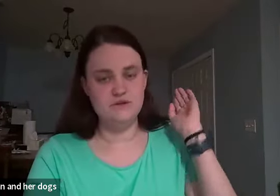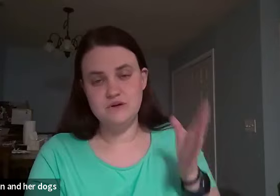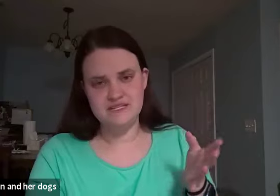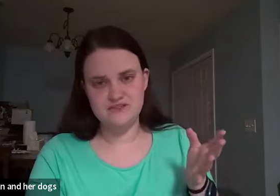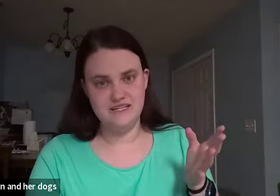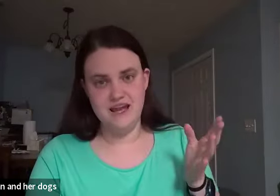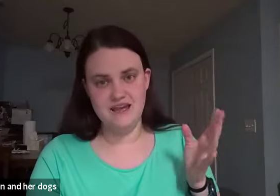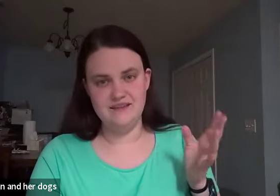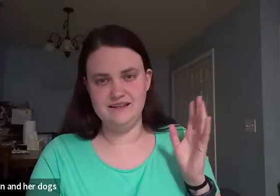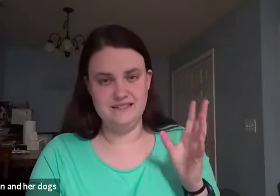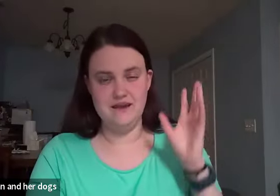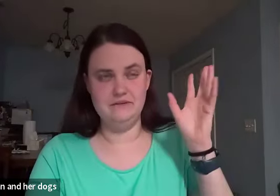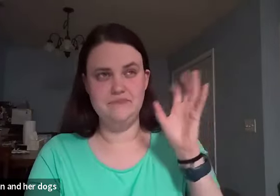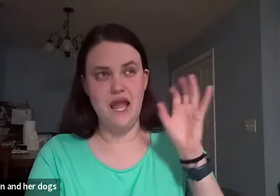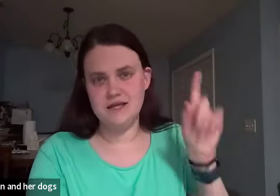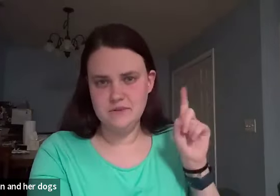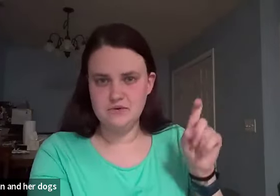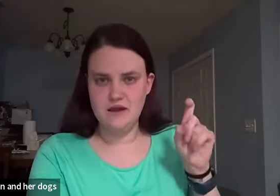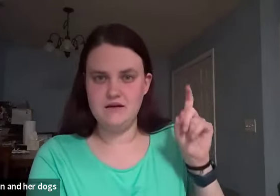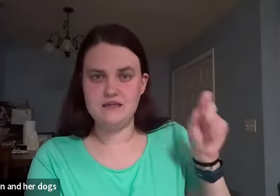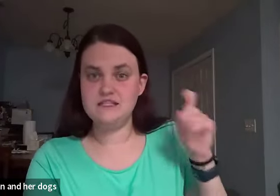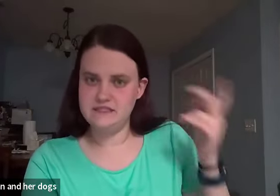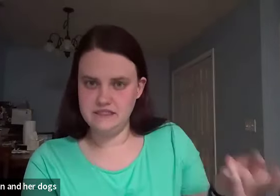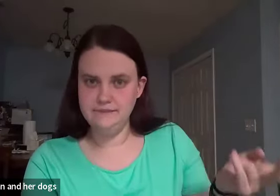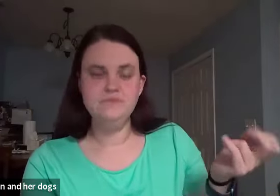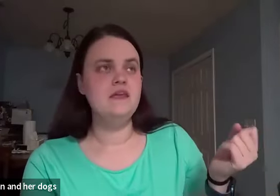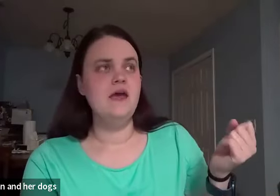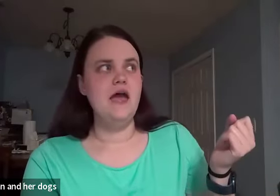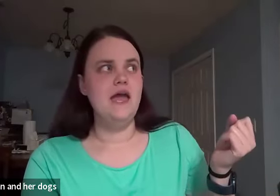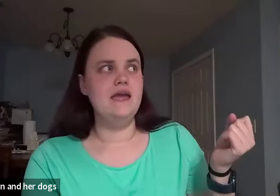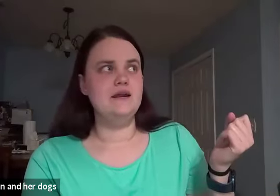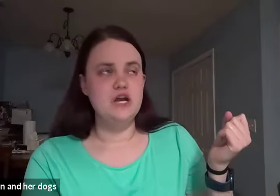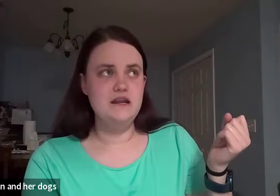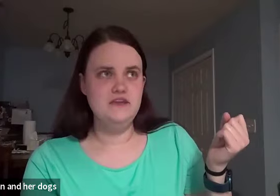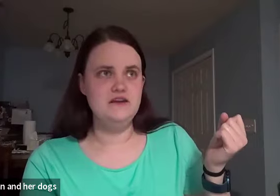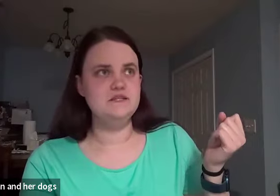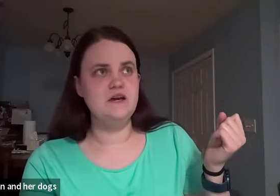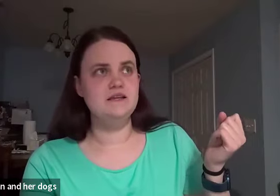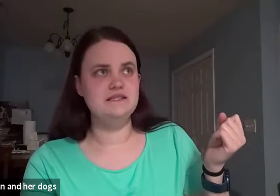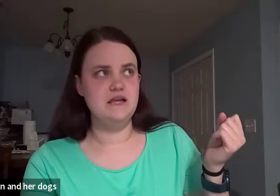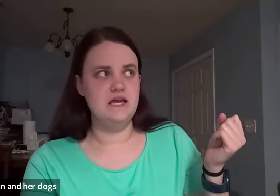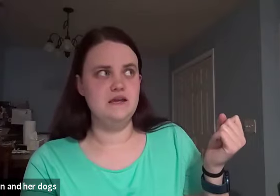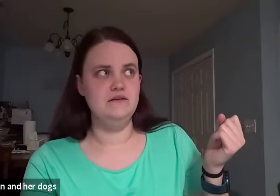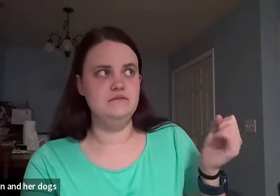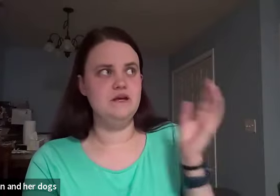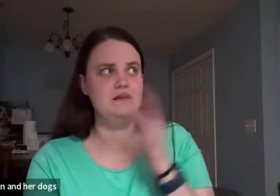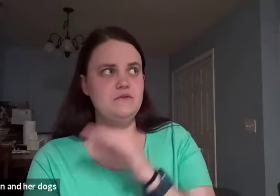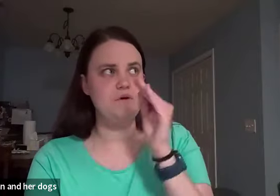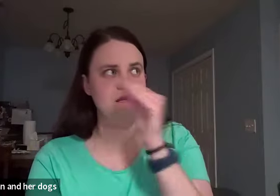So it's always interesting to like to ask people around, ask and see. And I'm trying to think of some slang, but before I